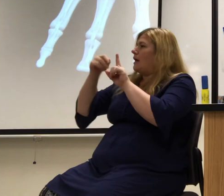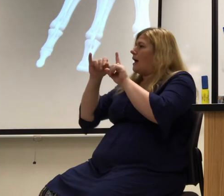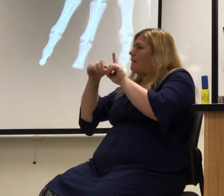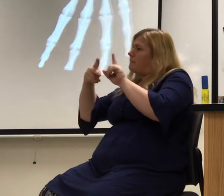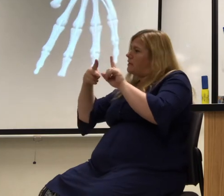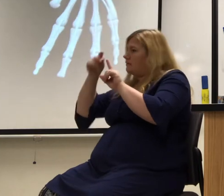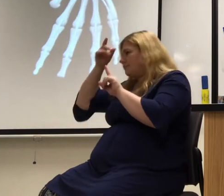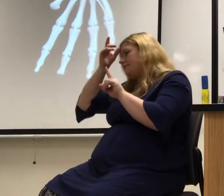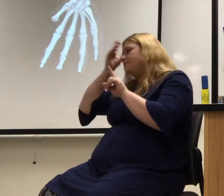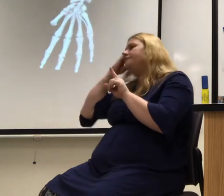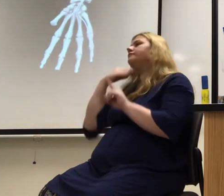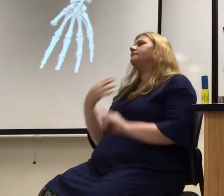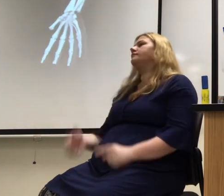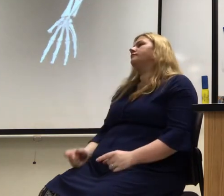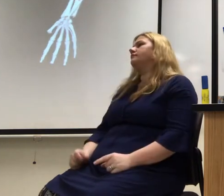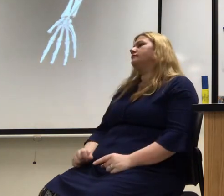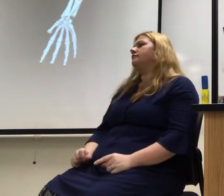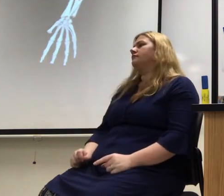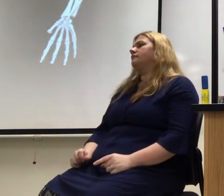emphasize there.